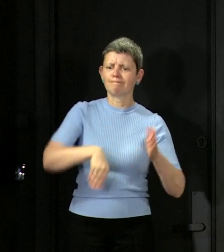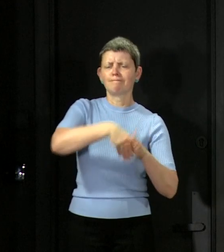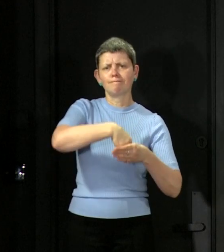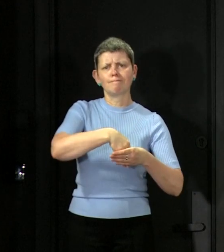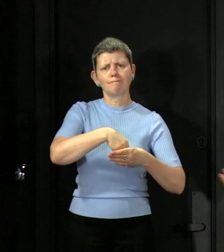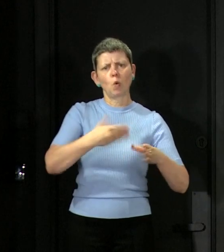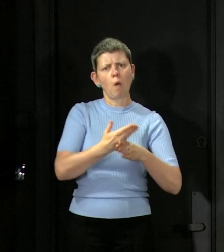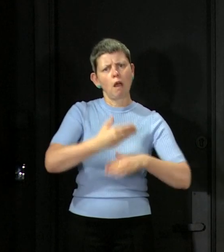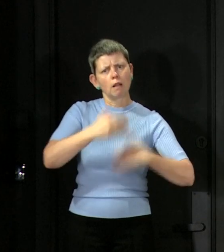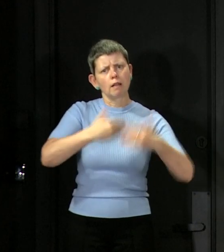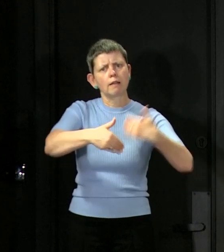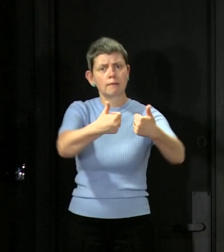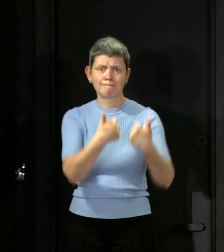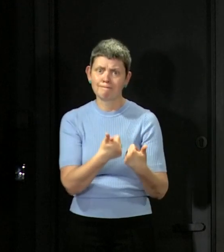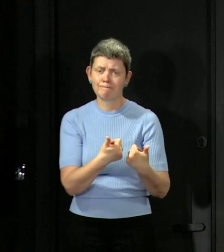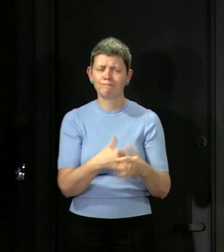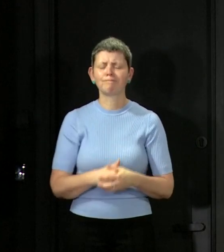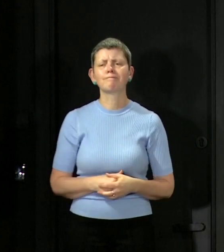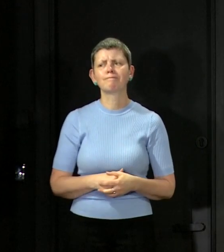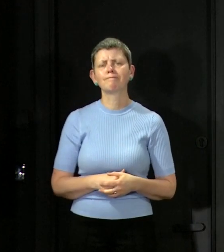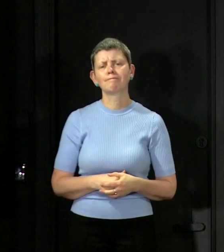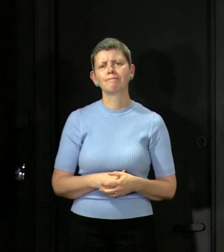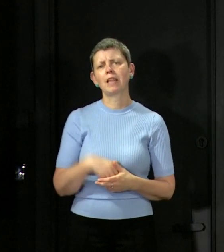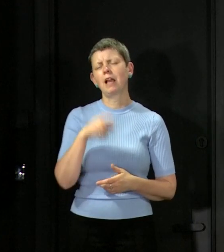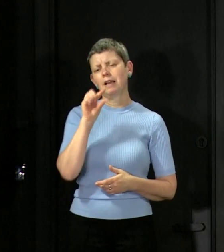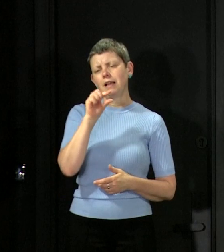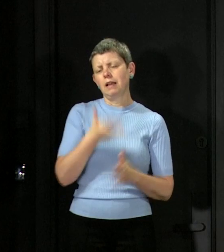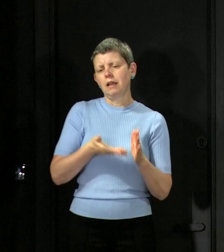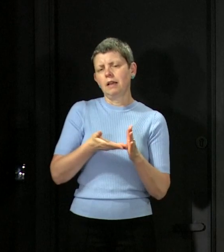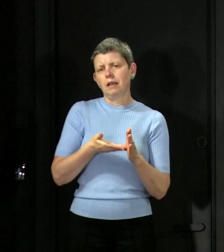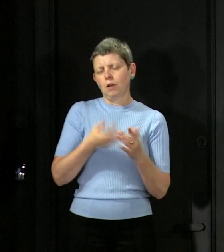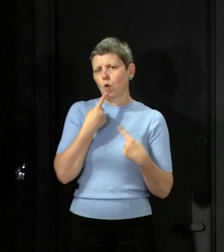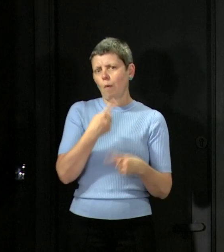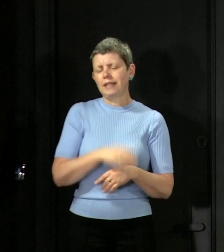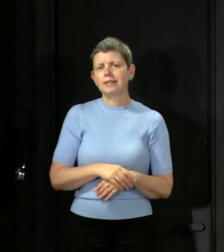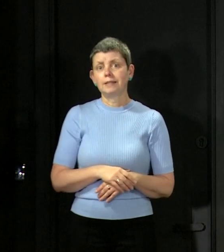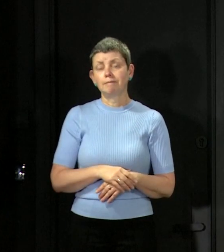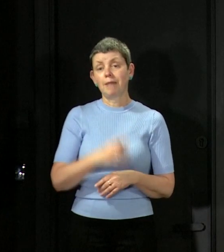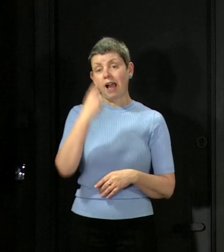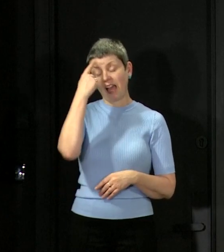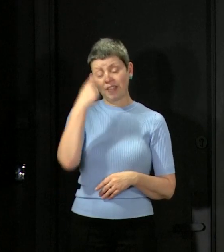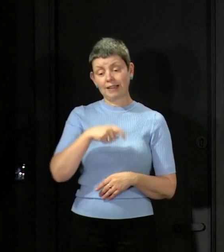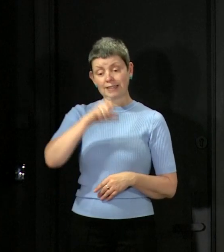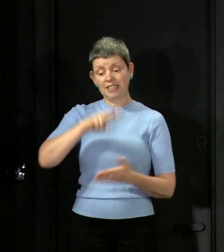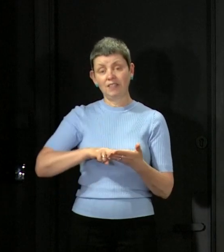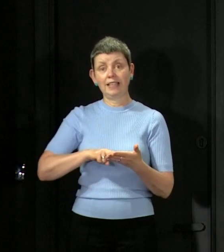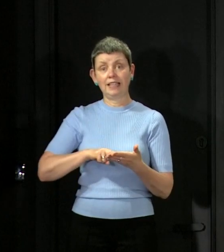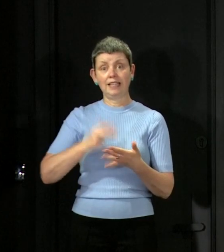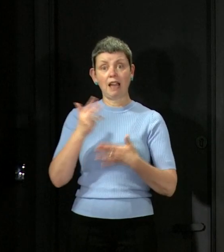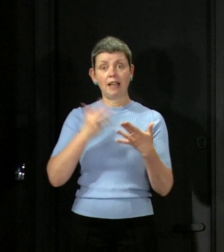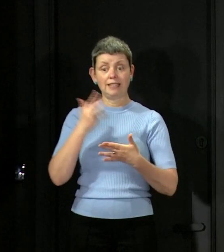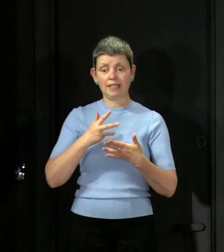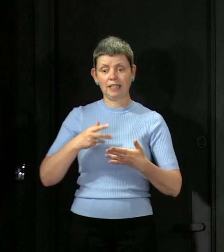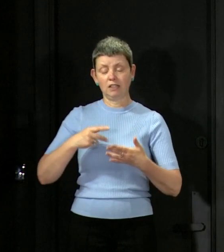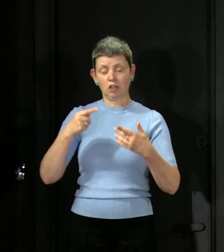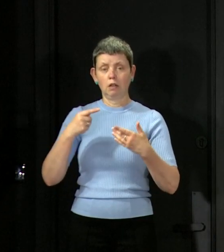work? I'll hand over to Fiona, but just a very brief comment from me is the challenges that this virus has created for us, both in a health